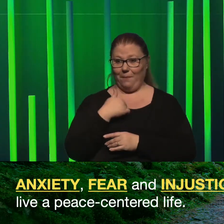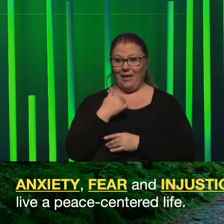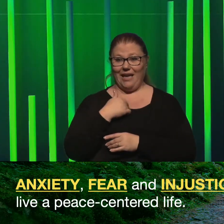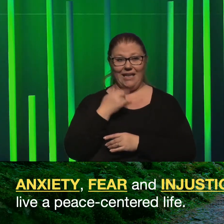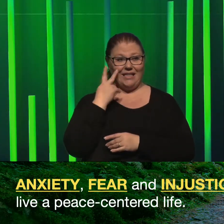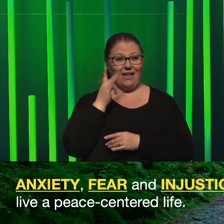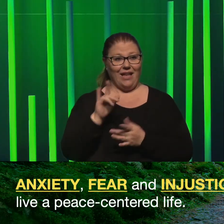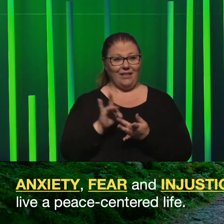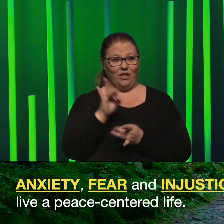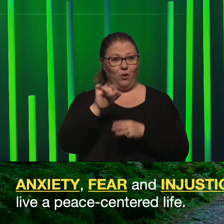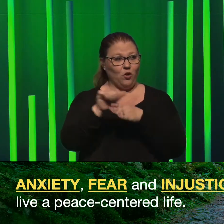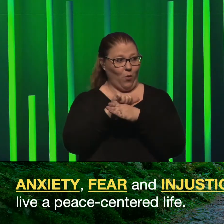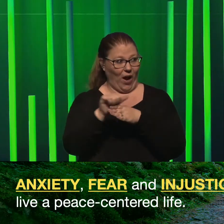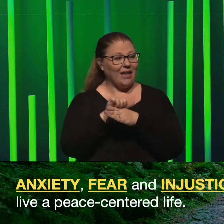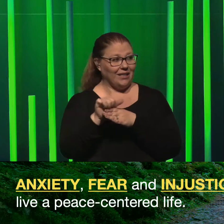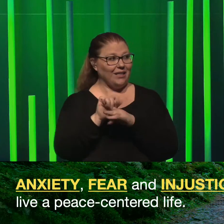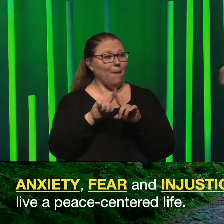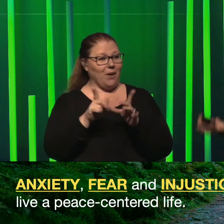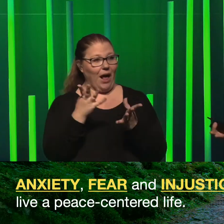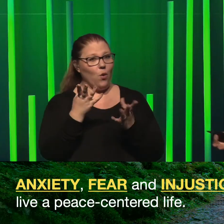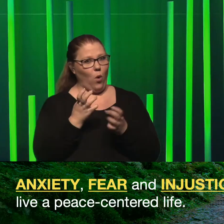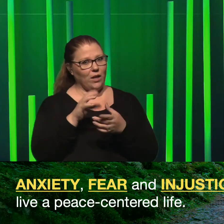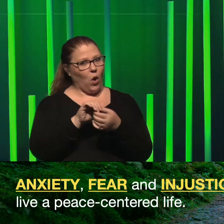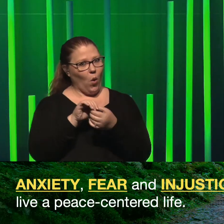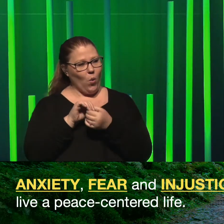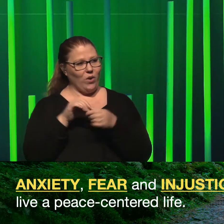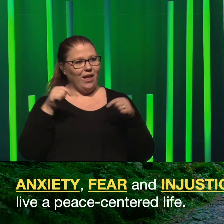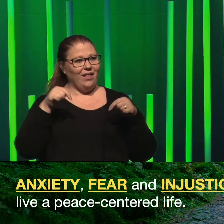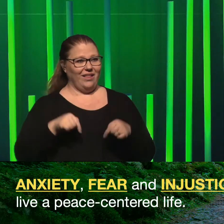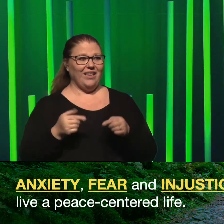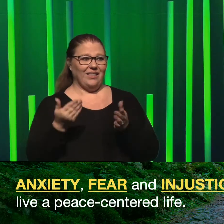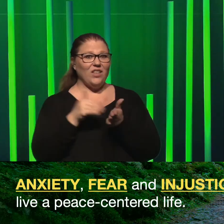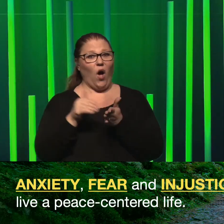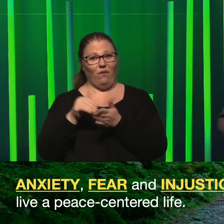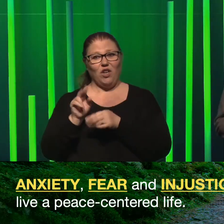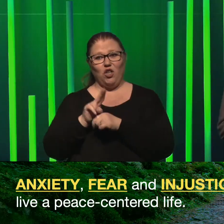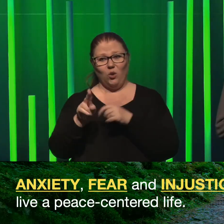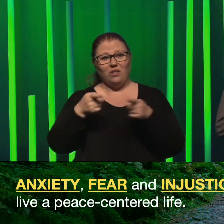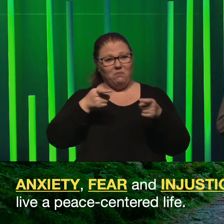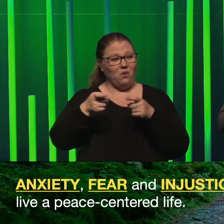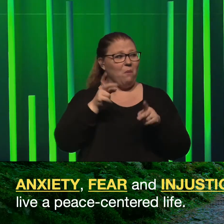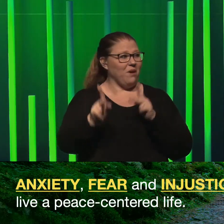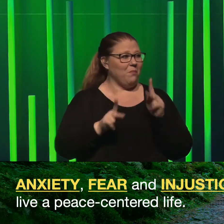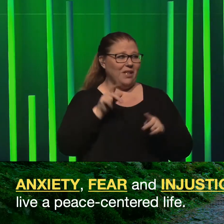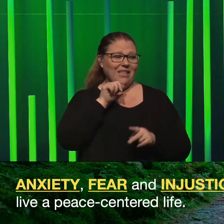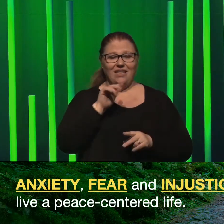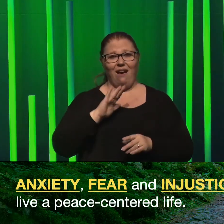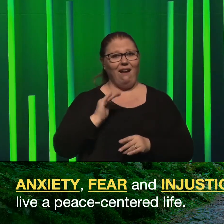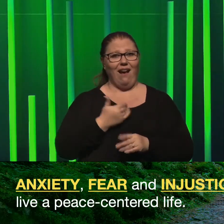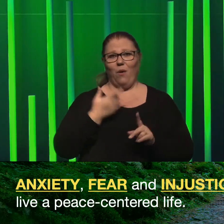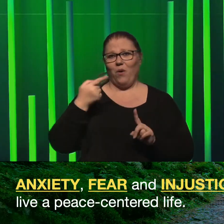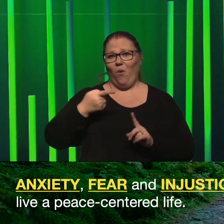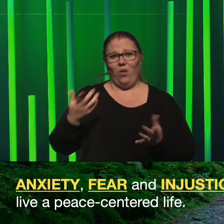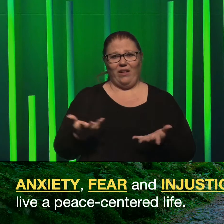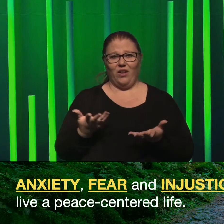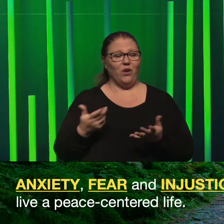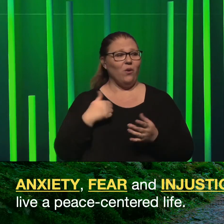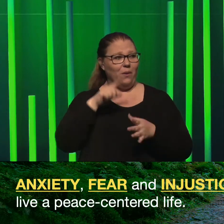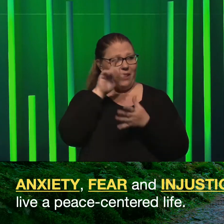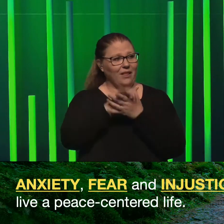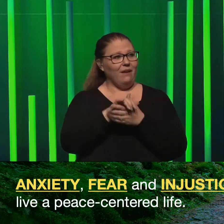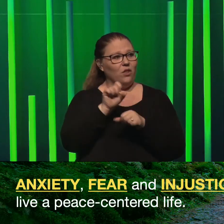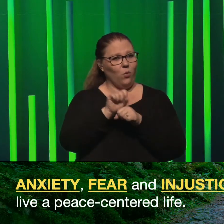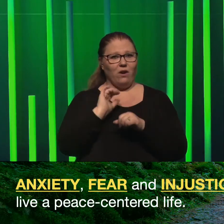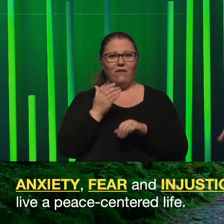this as a spiritual practice. But I do want to own that this is oftentimes used to manipulate people, and that's not our heart here. We believe in the work of our church,